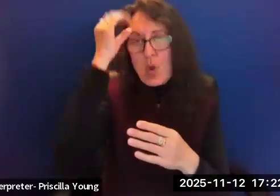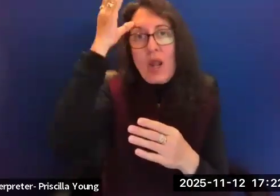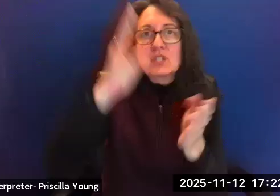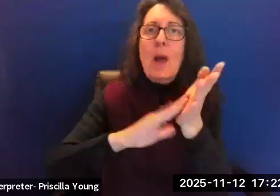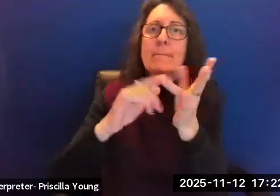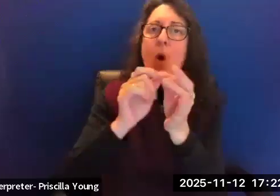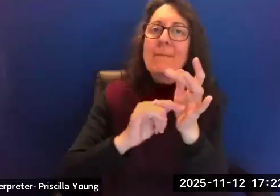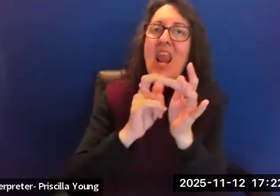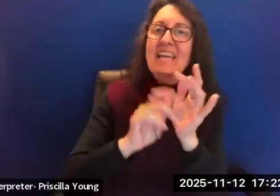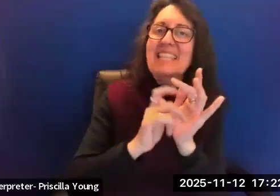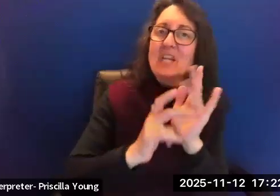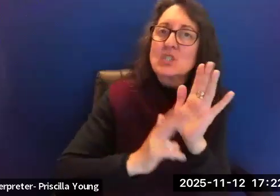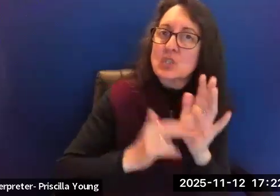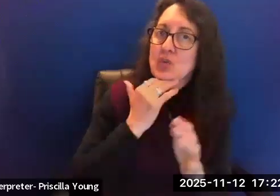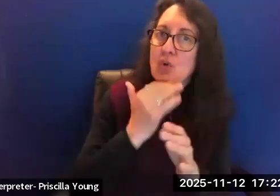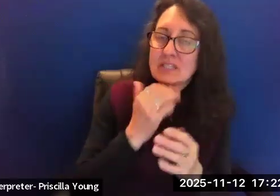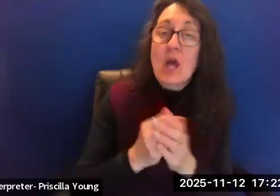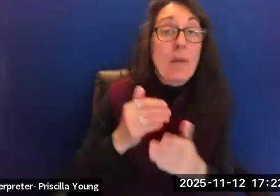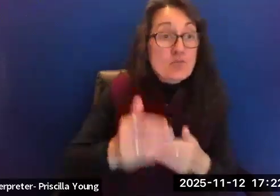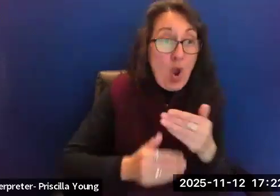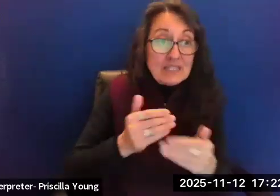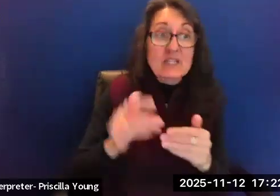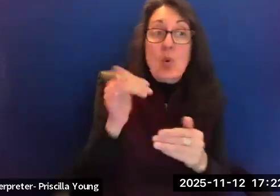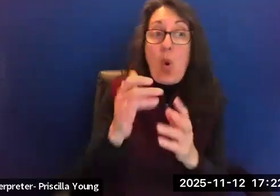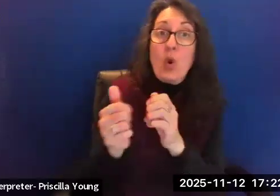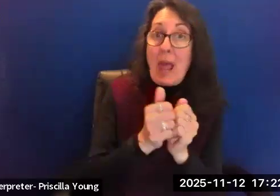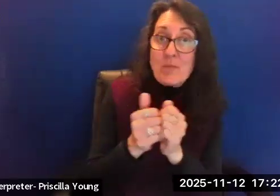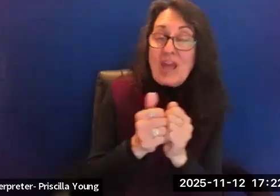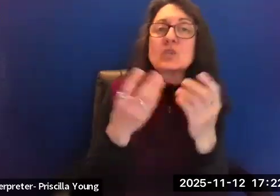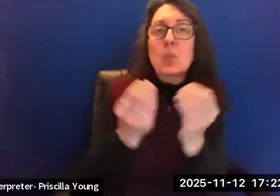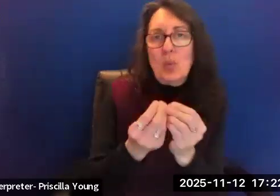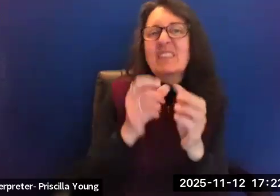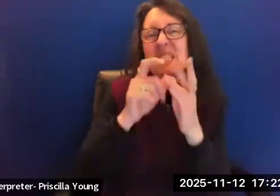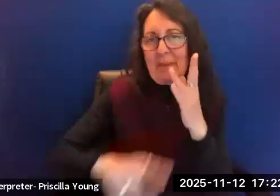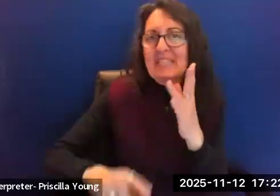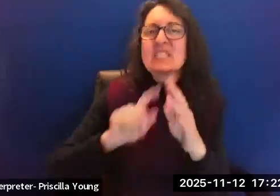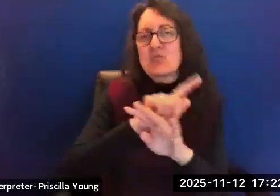placements or collaborations with a disability representative organisation,